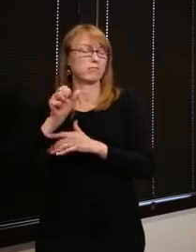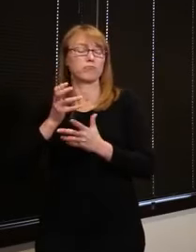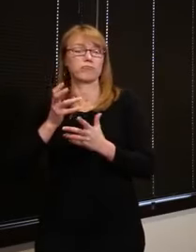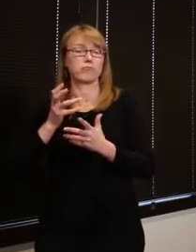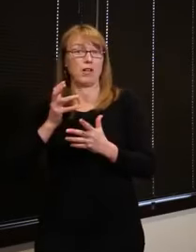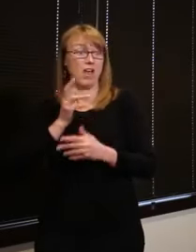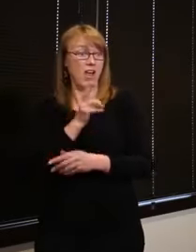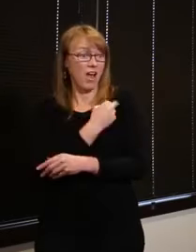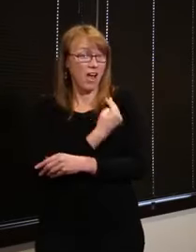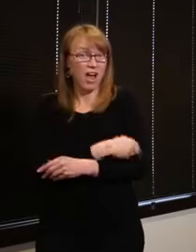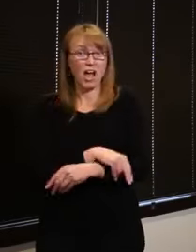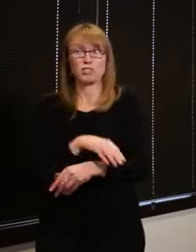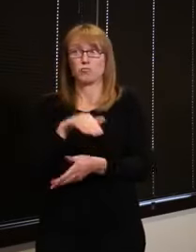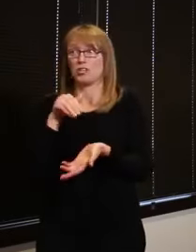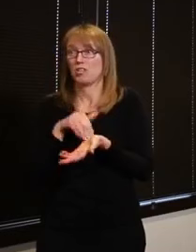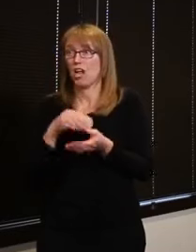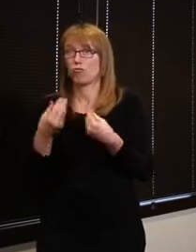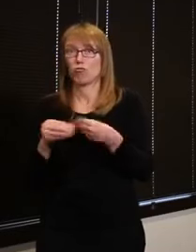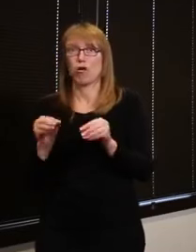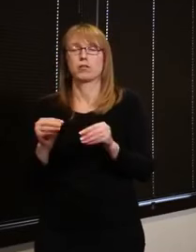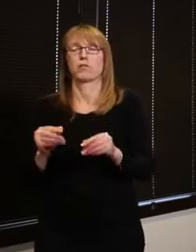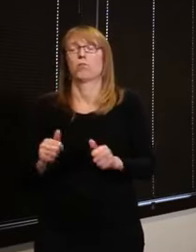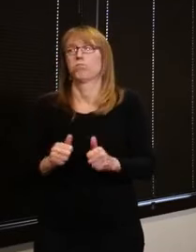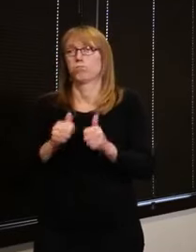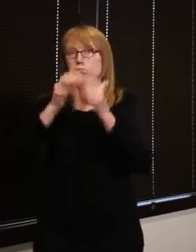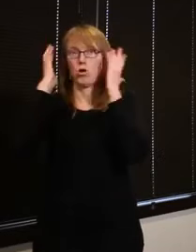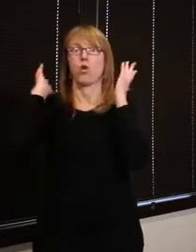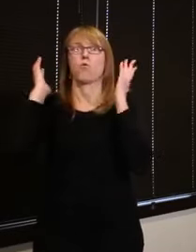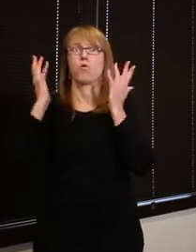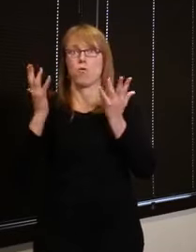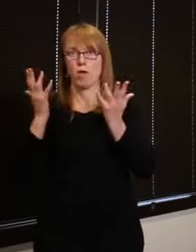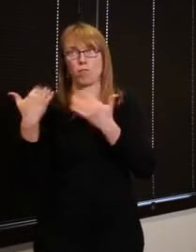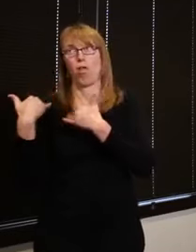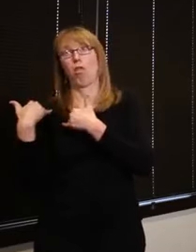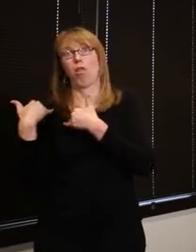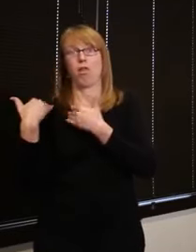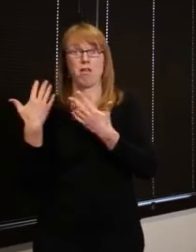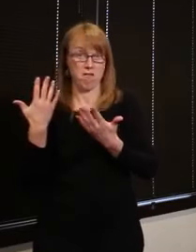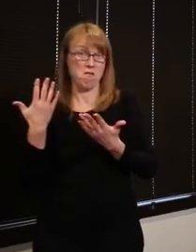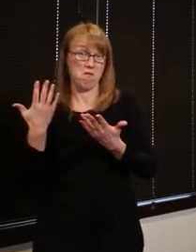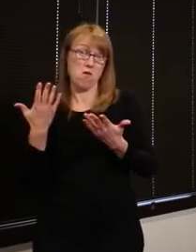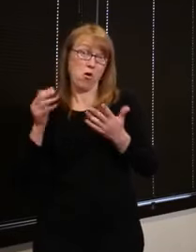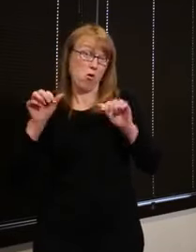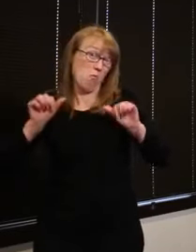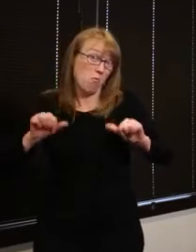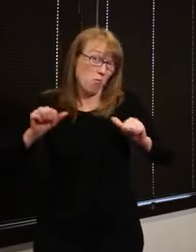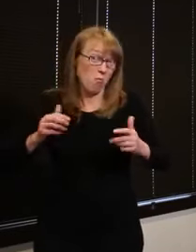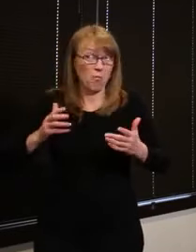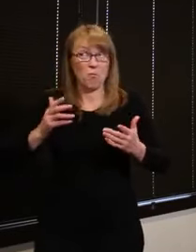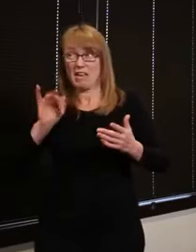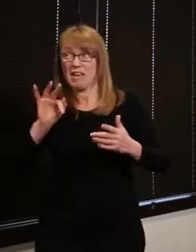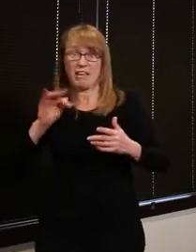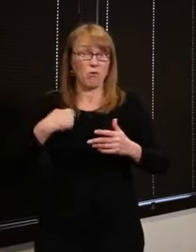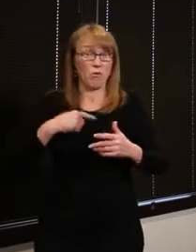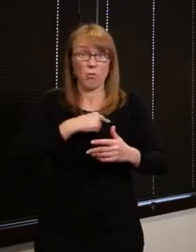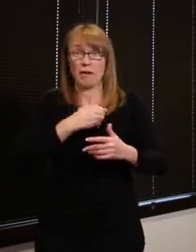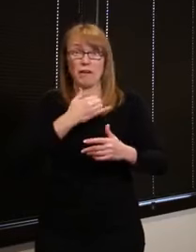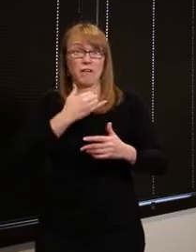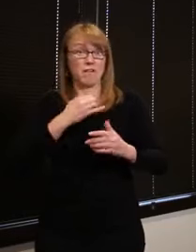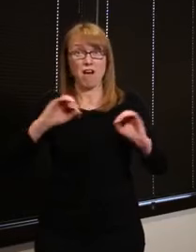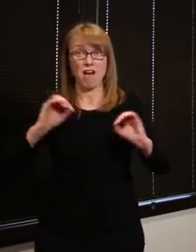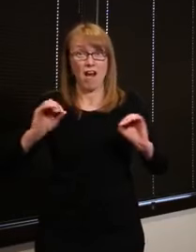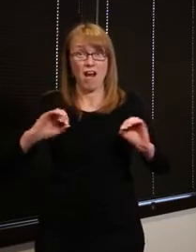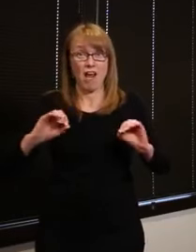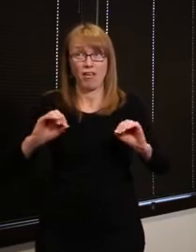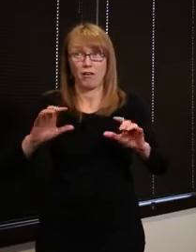again, I want to thank everybody out in the community, our elected leaders, everybody, for taking this seriously early on and